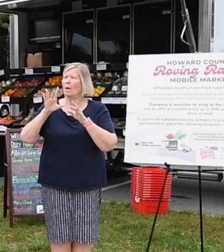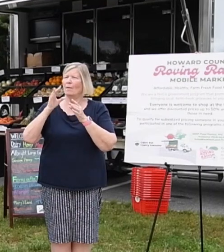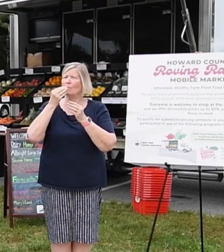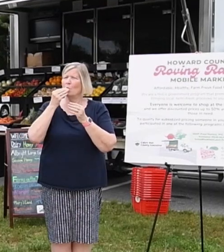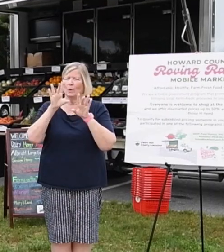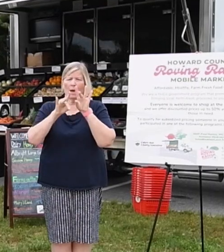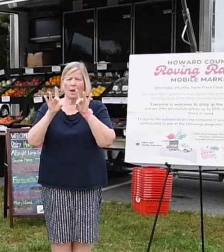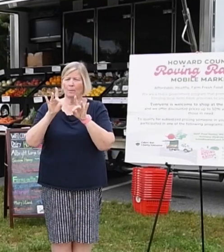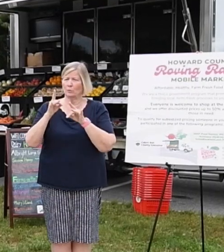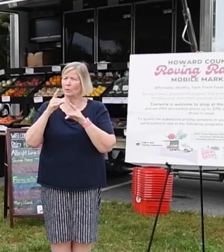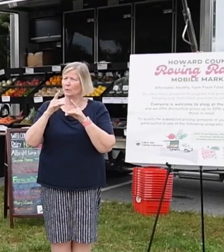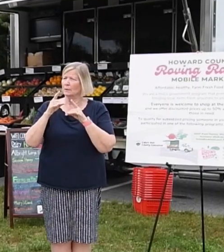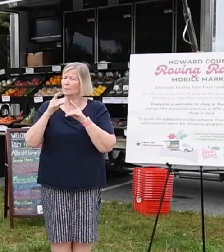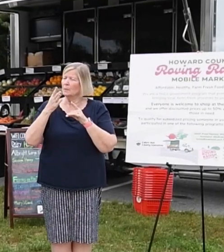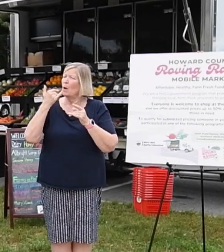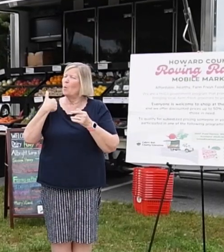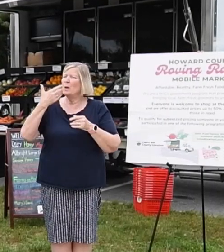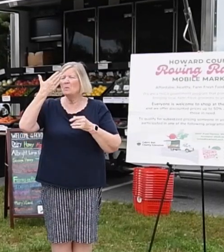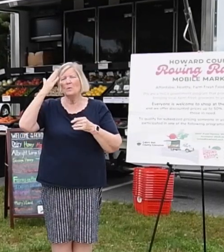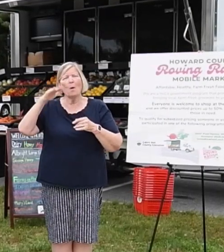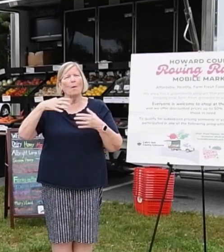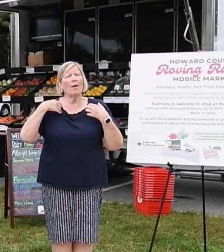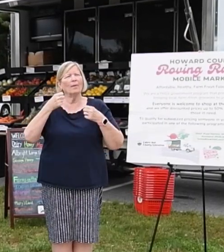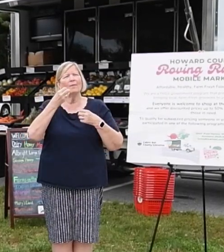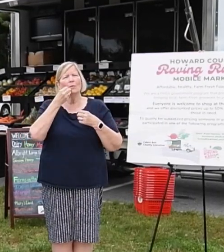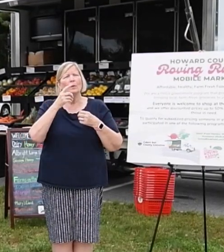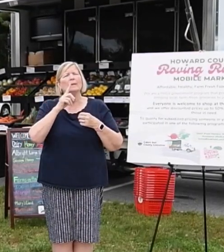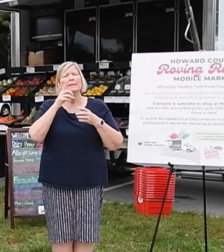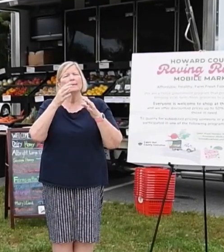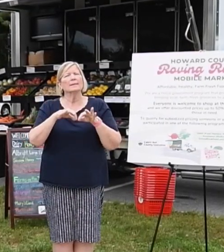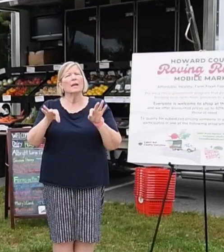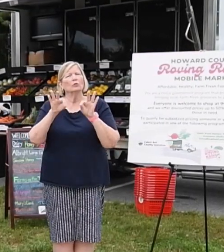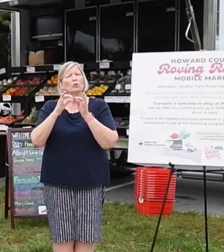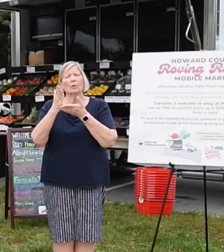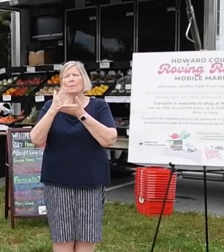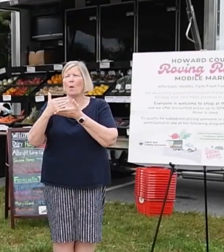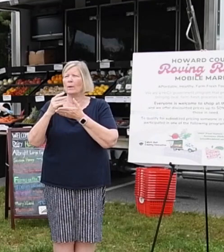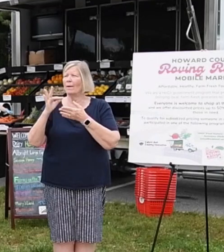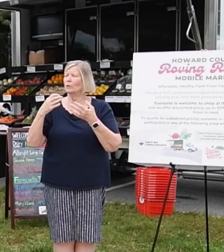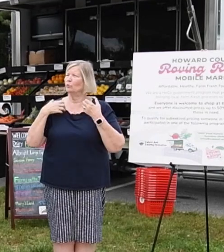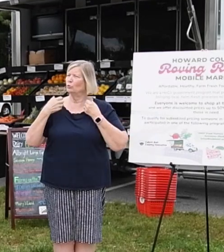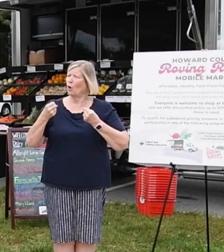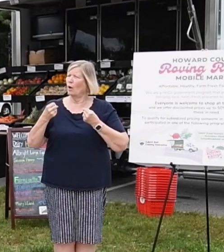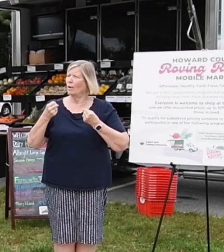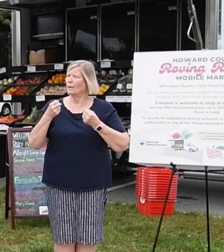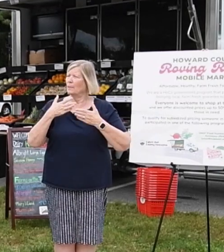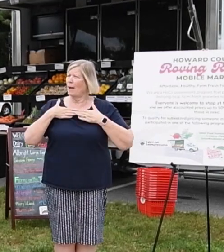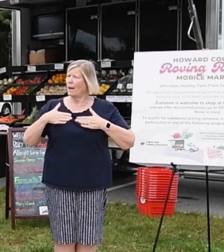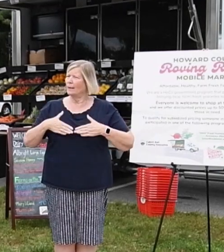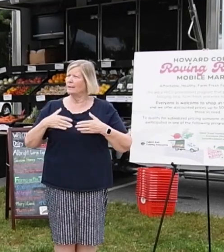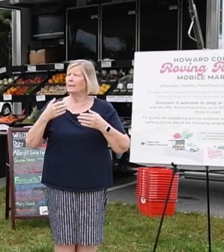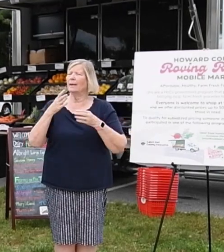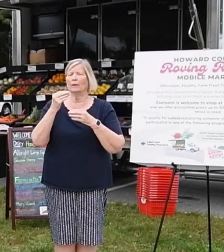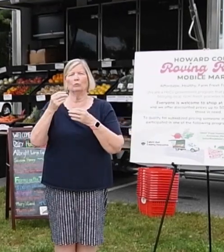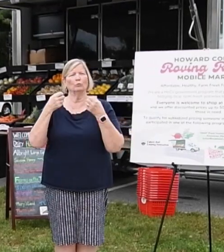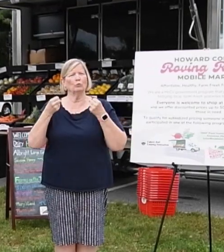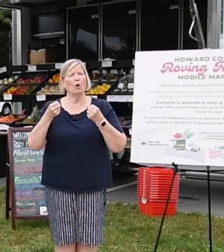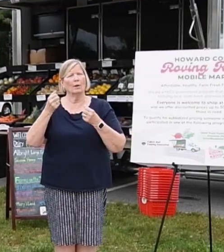we know that healthy food is an essential component of strong bodies and strong